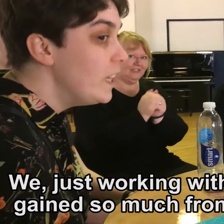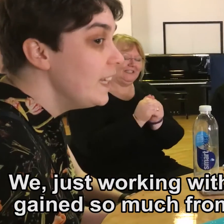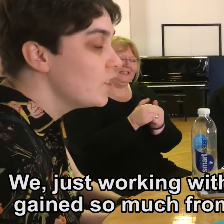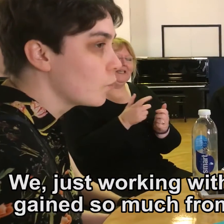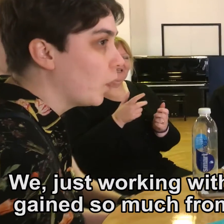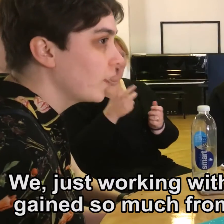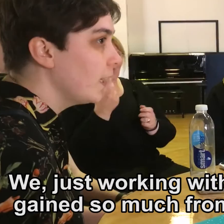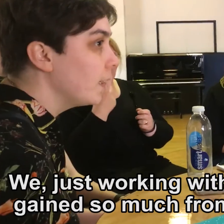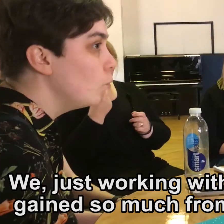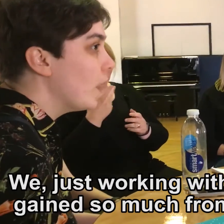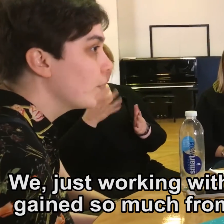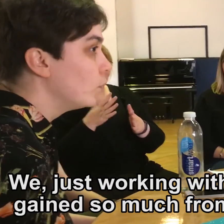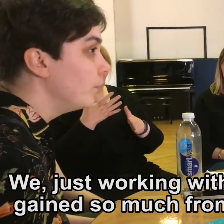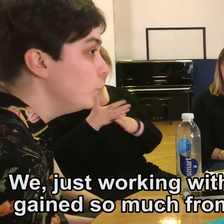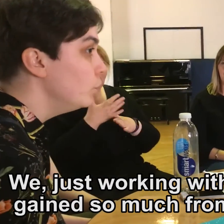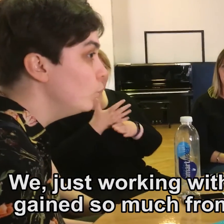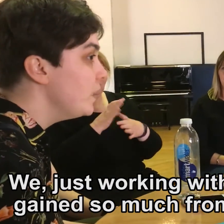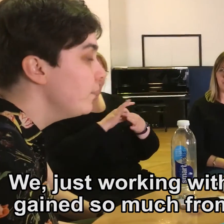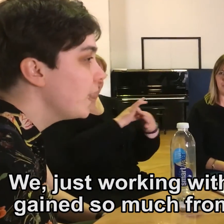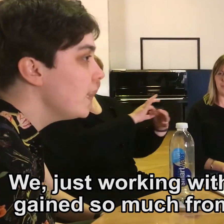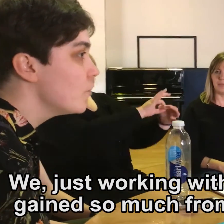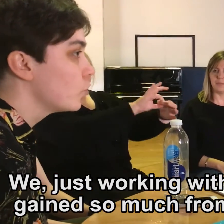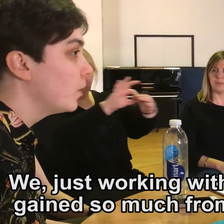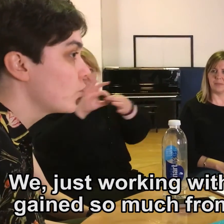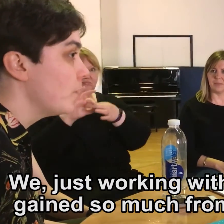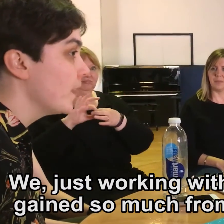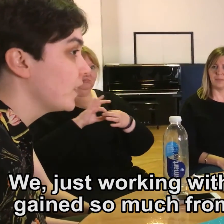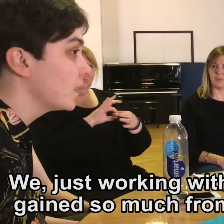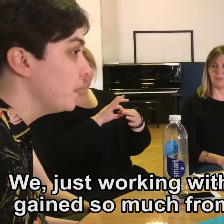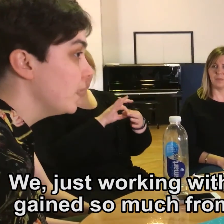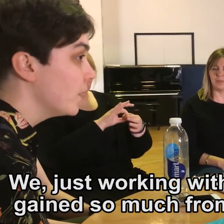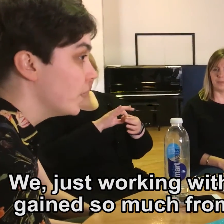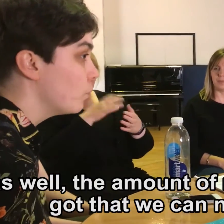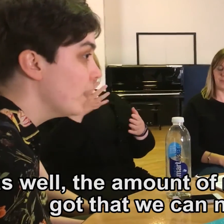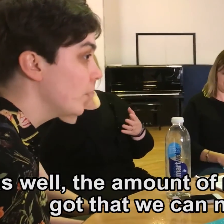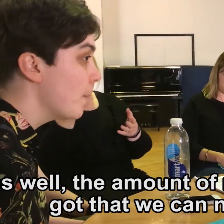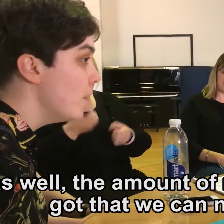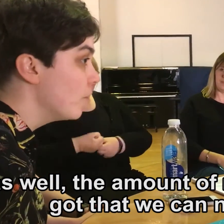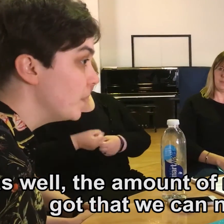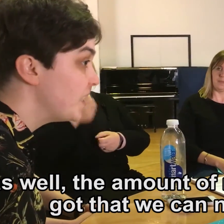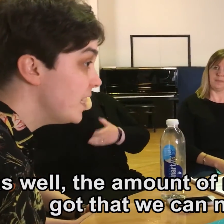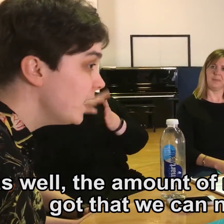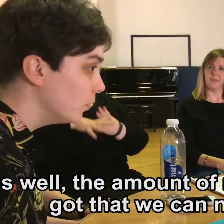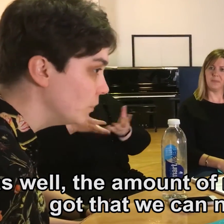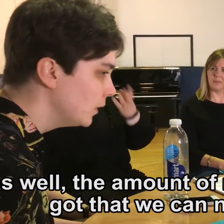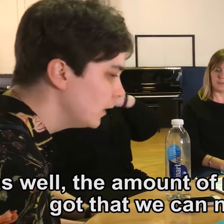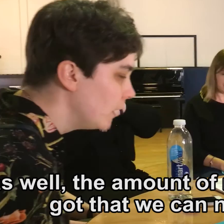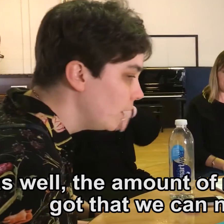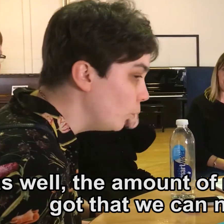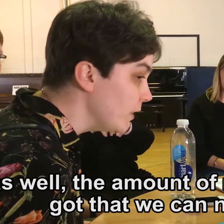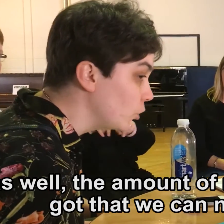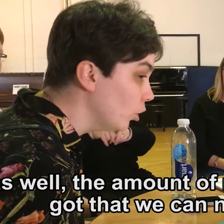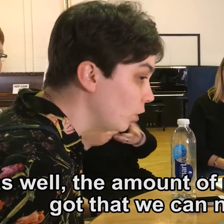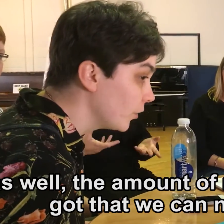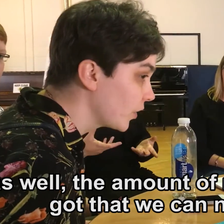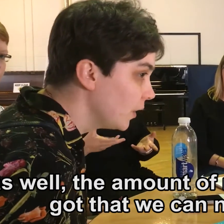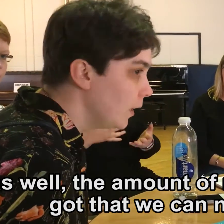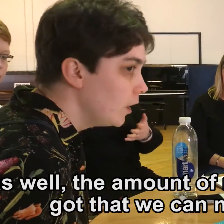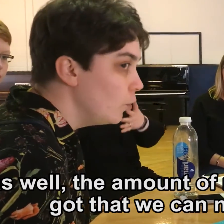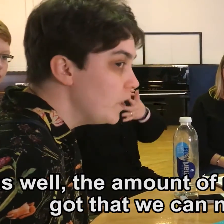We just working with all of you, we've gained so much from this experience as well, the amount of material that we've got that we